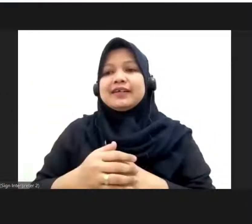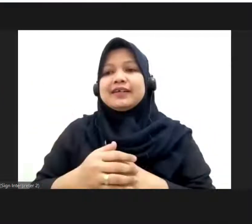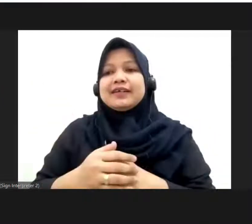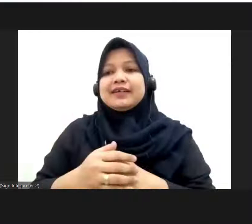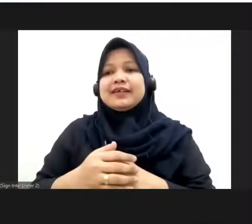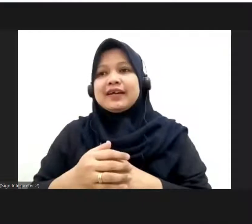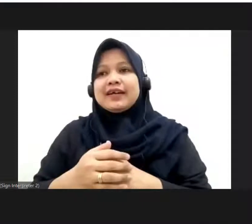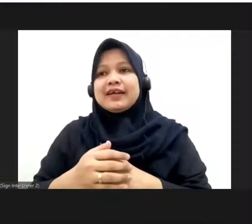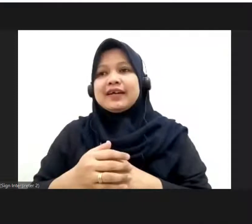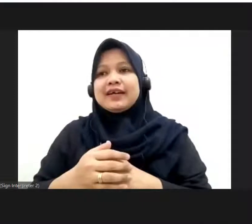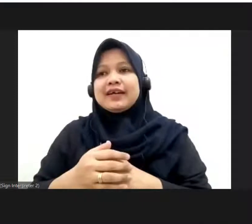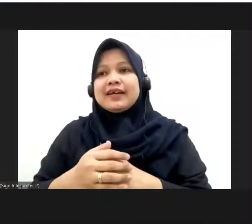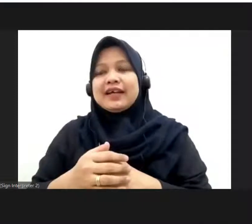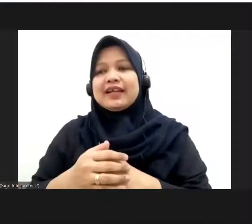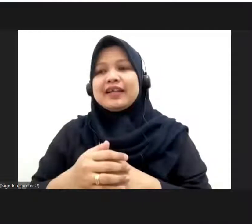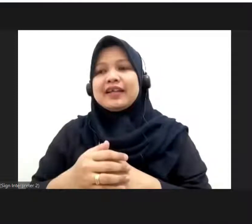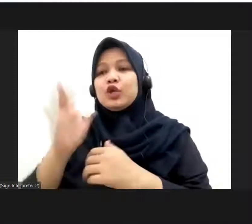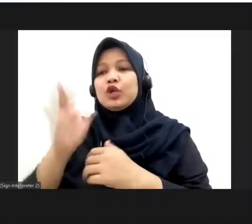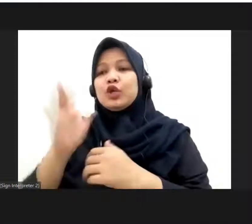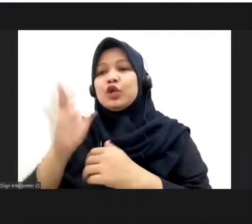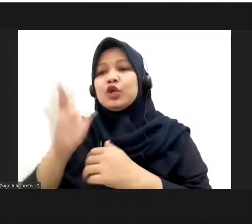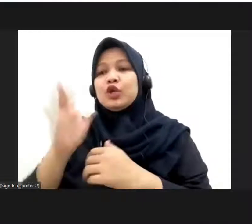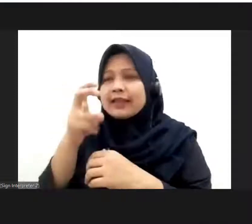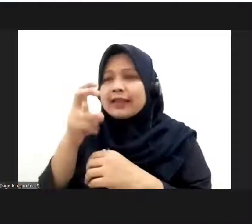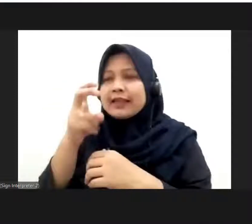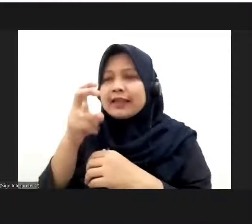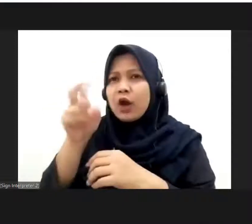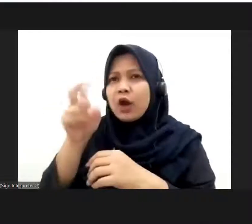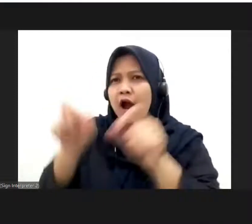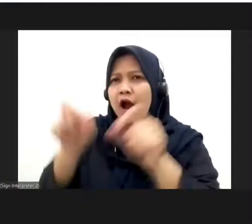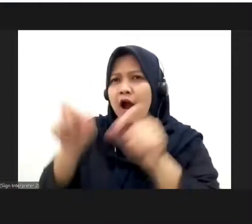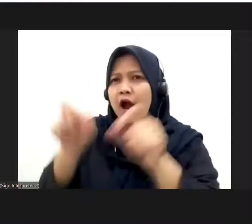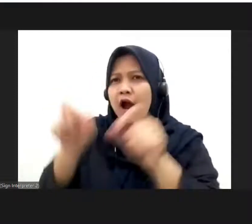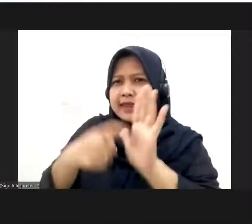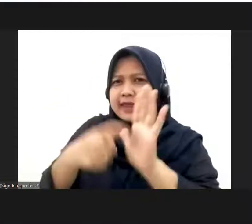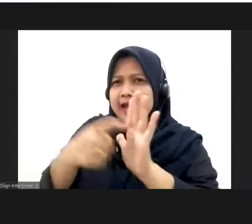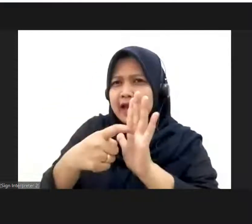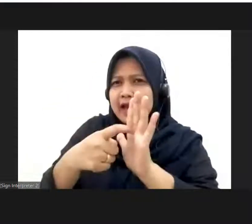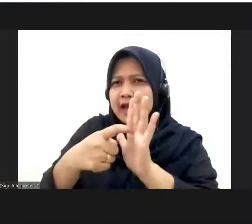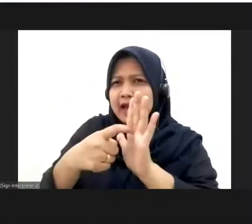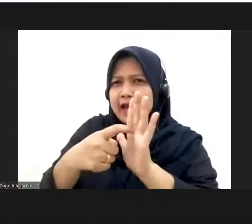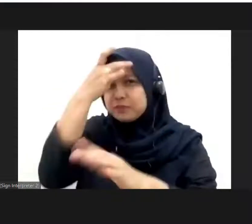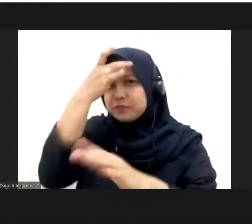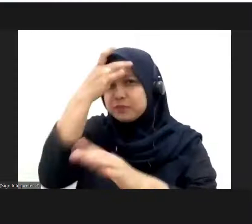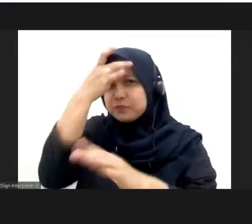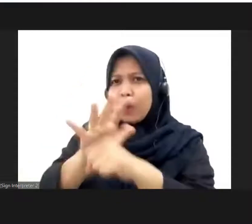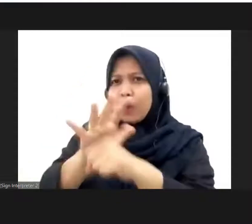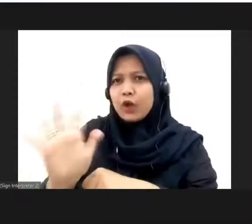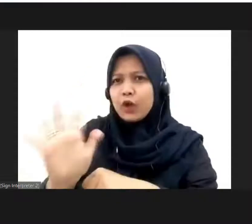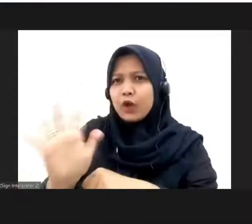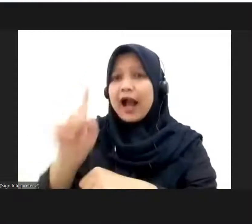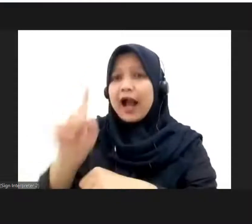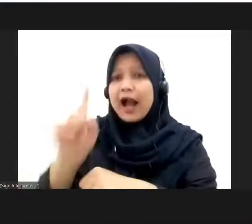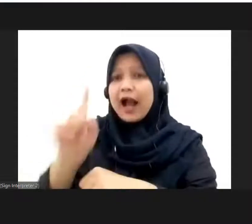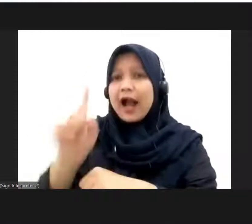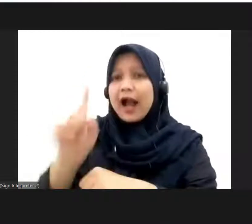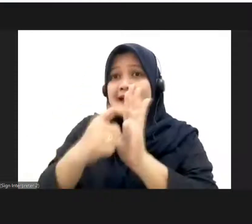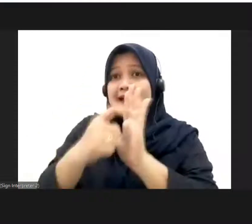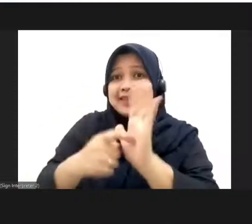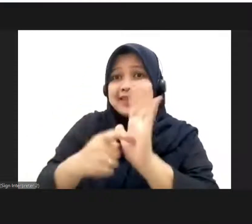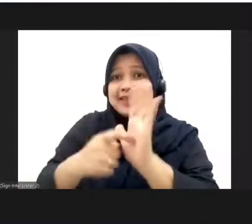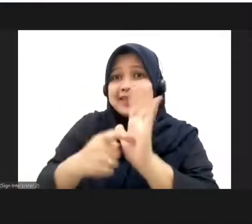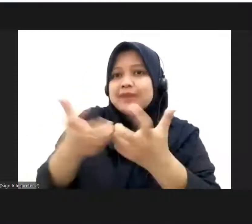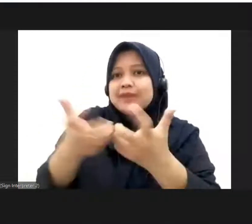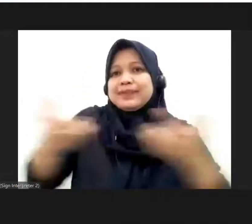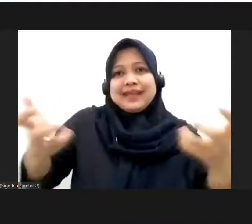those who have symptoms or not and things like that. So these practices that are being done by the local people